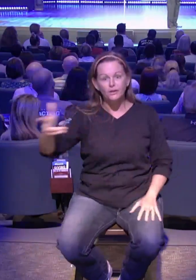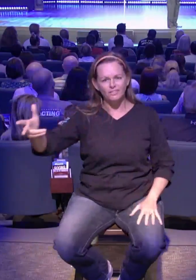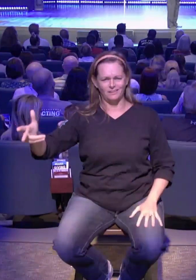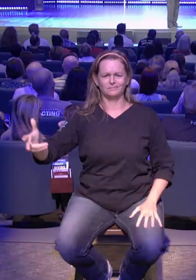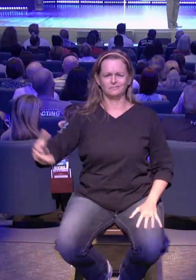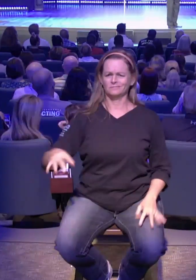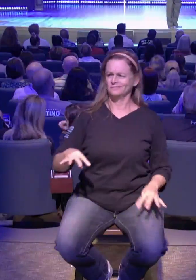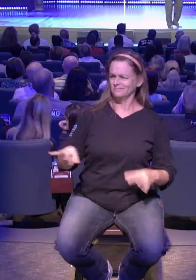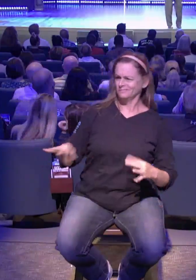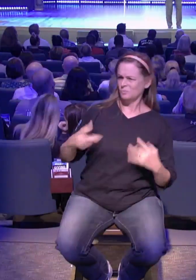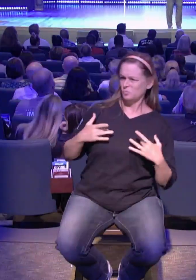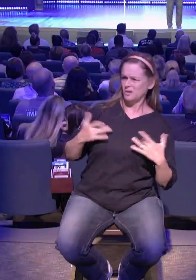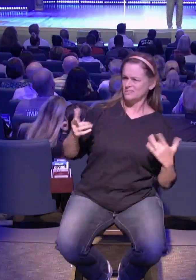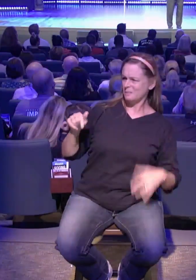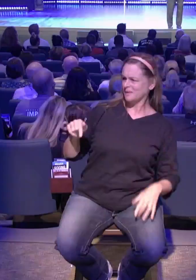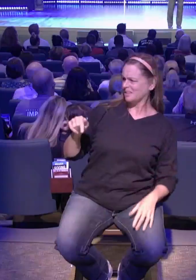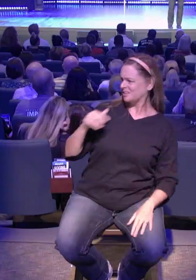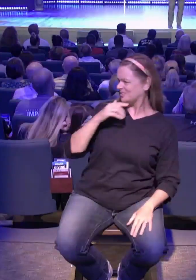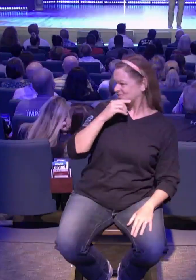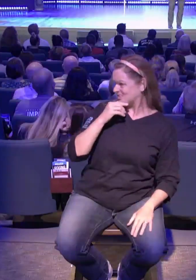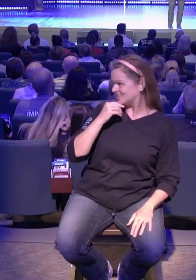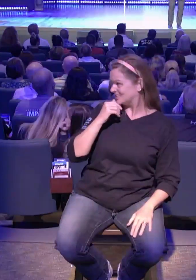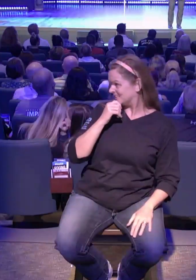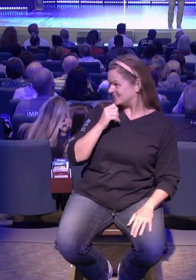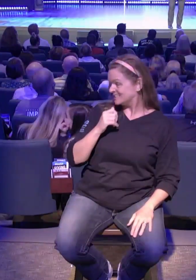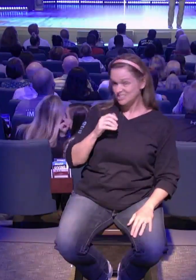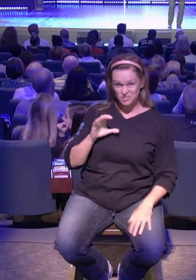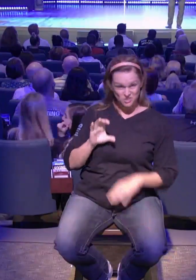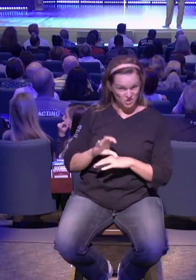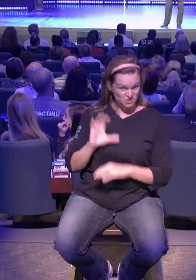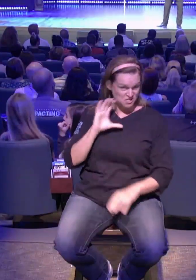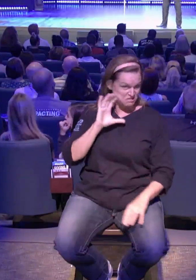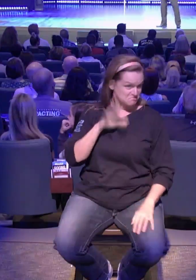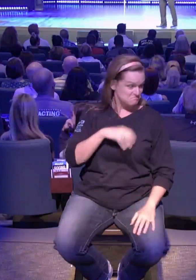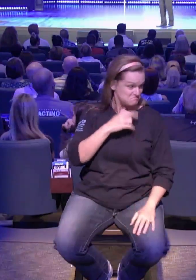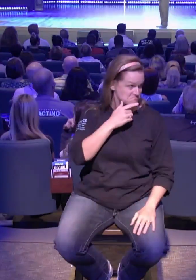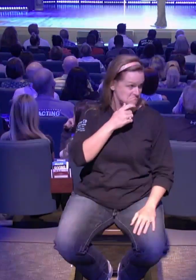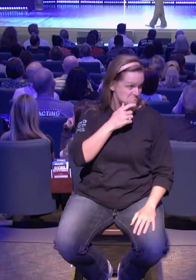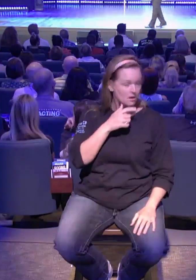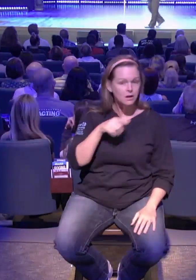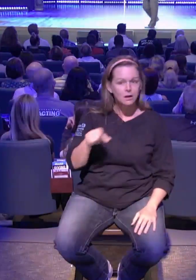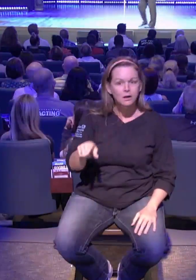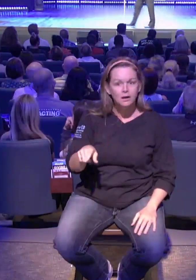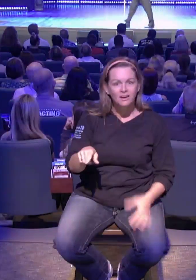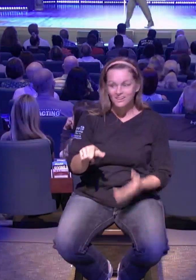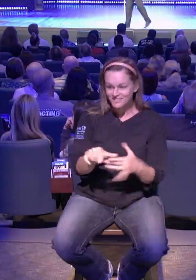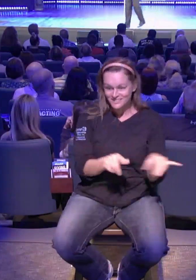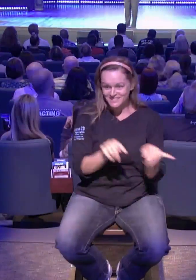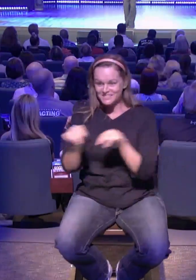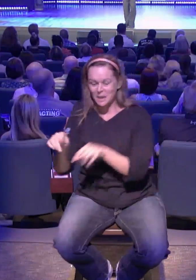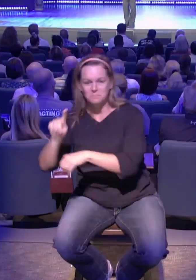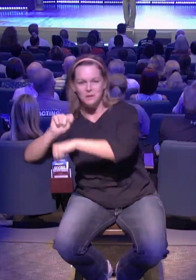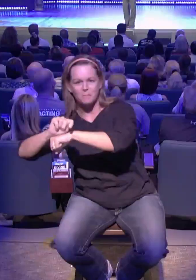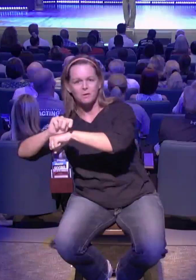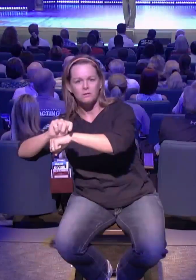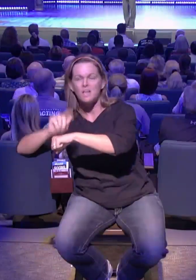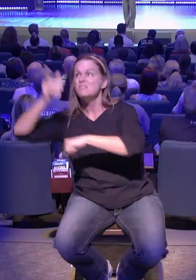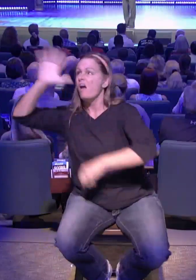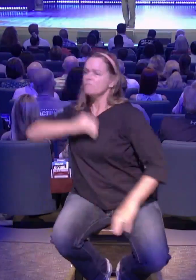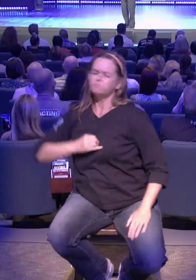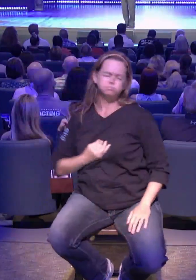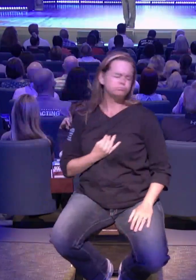you're gonna say, what is going on in this place? But this guy, he just had the power of